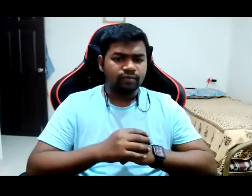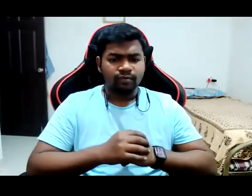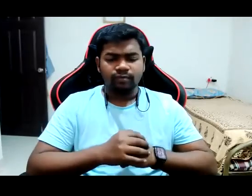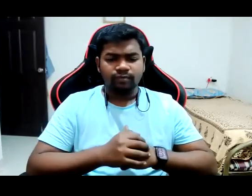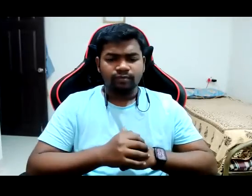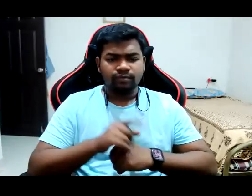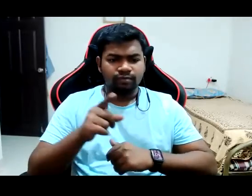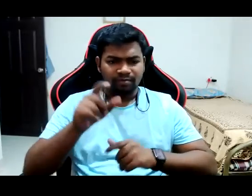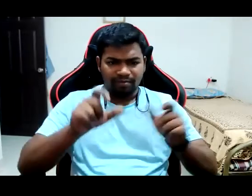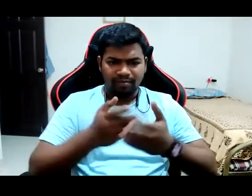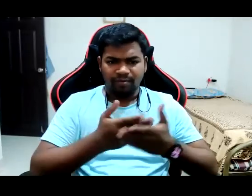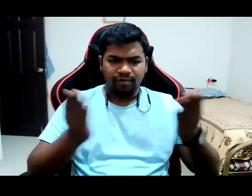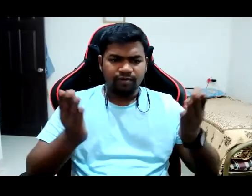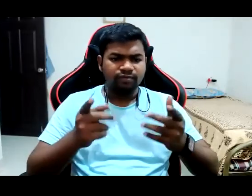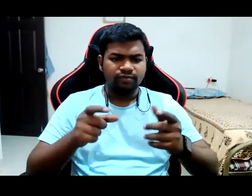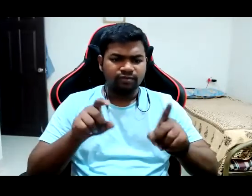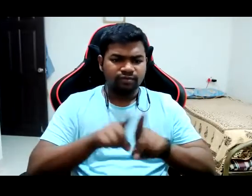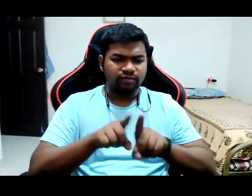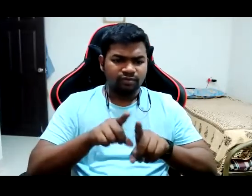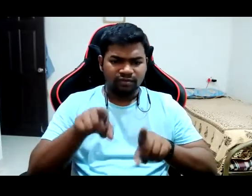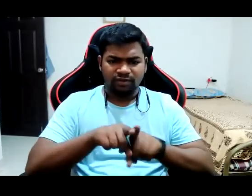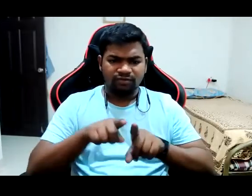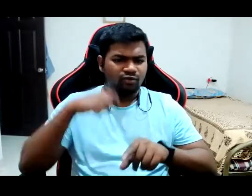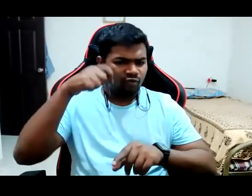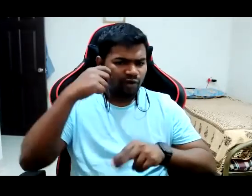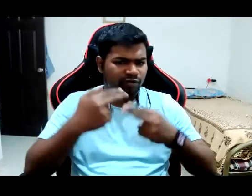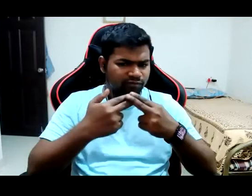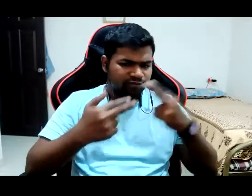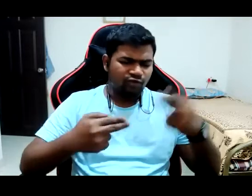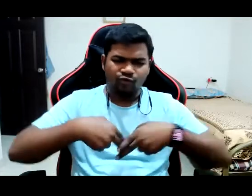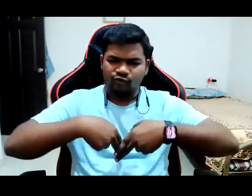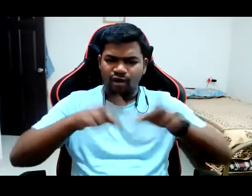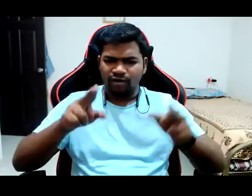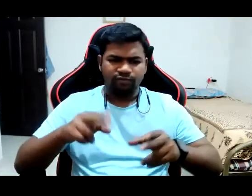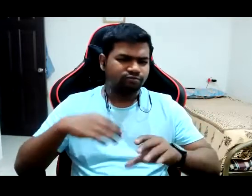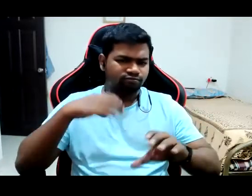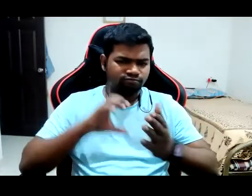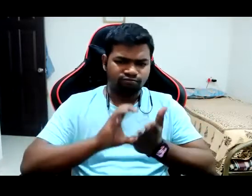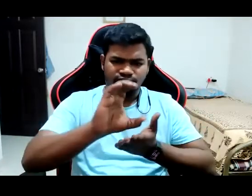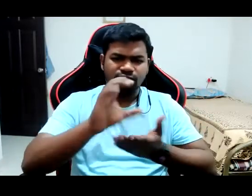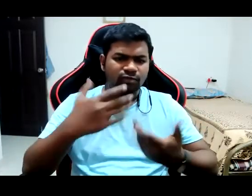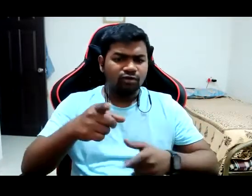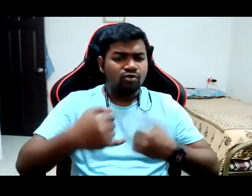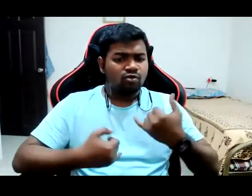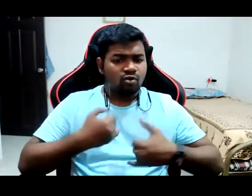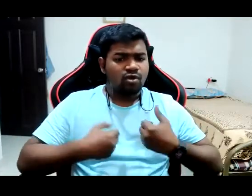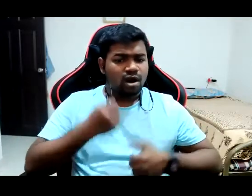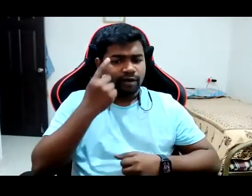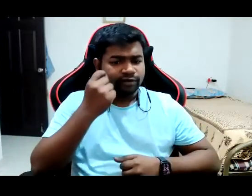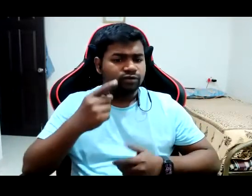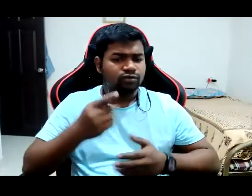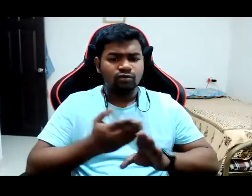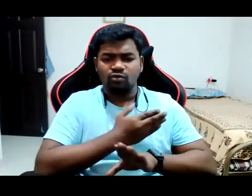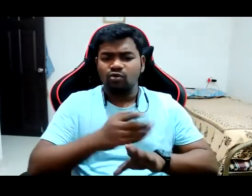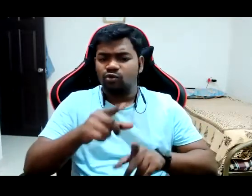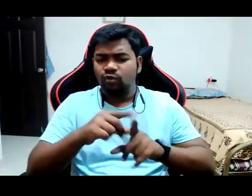make sure that you convey that in your video or the final submissions. We're more interested to understand what did you do again, to be fair